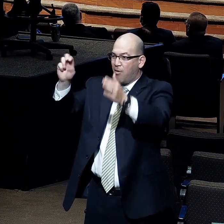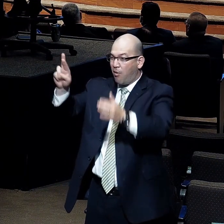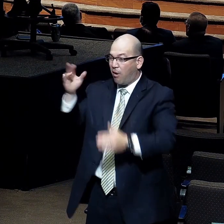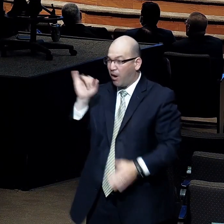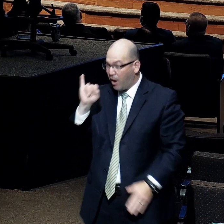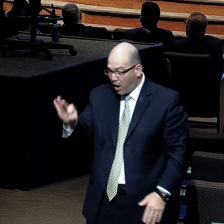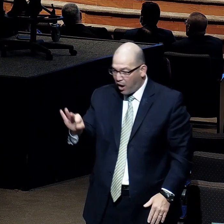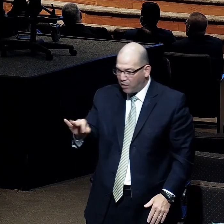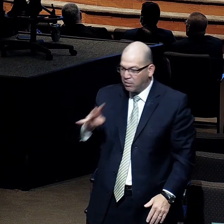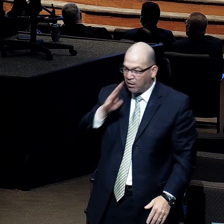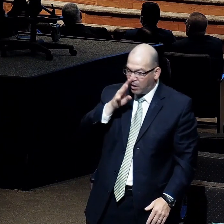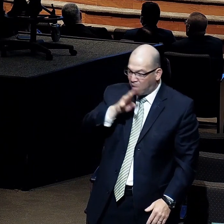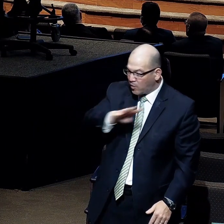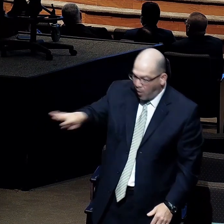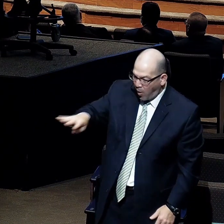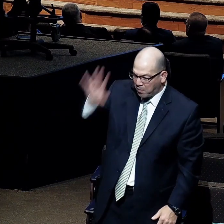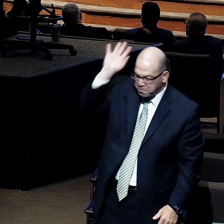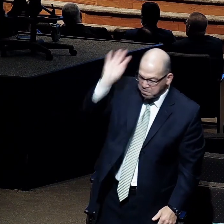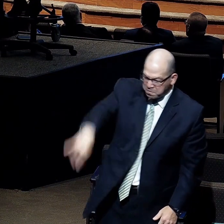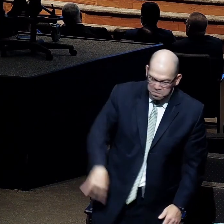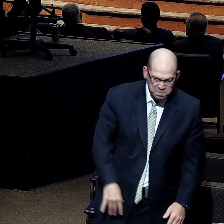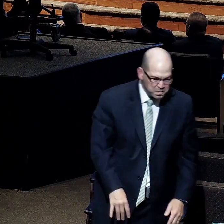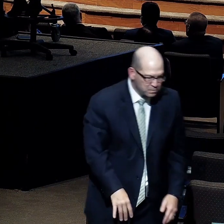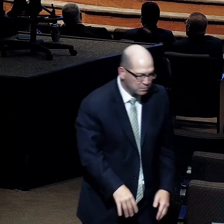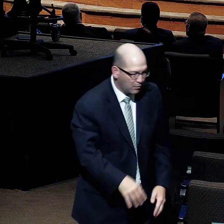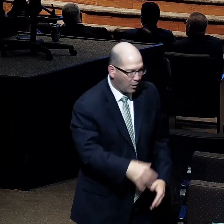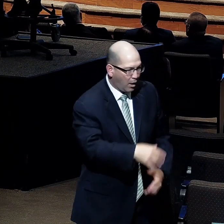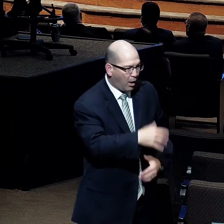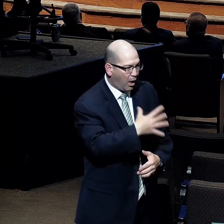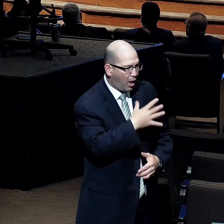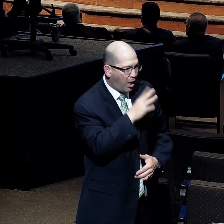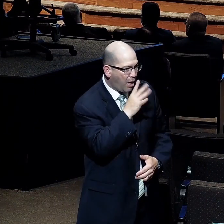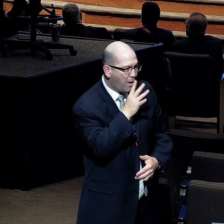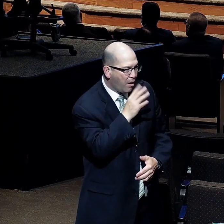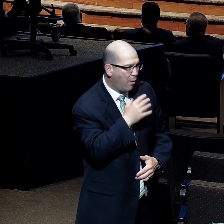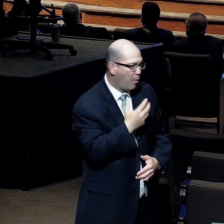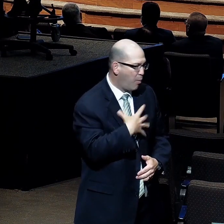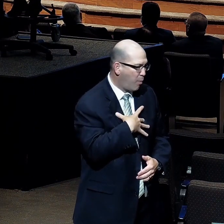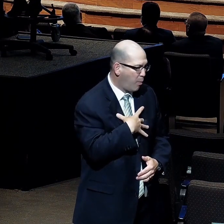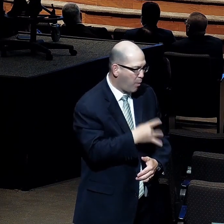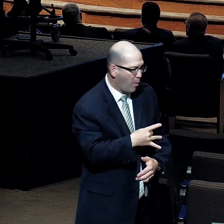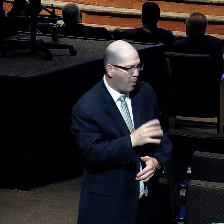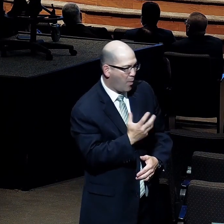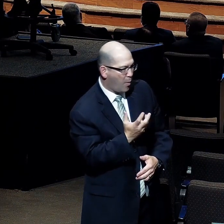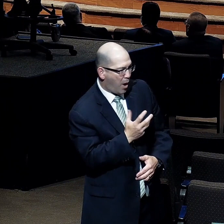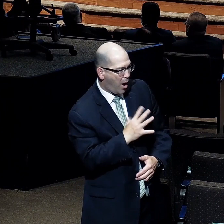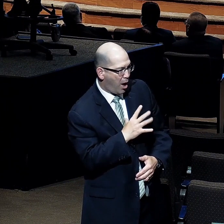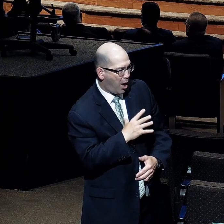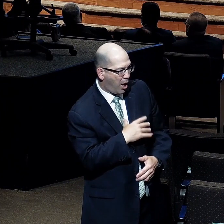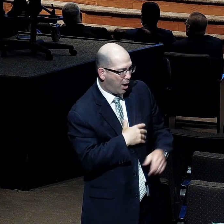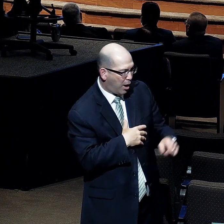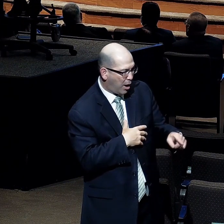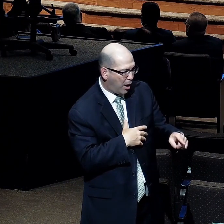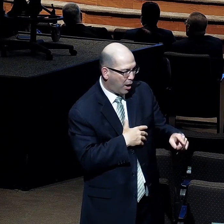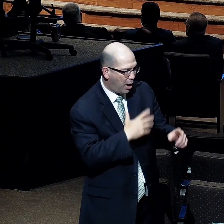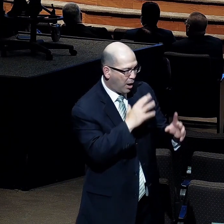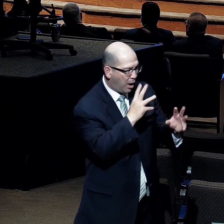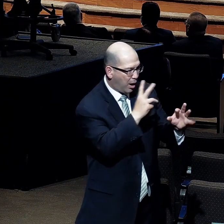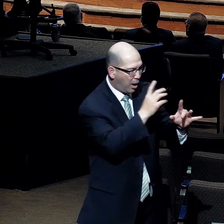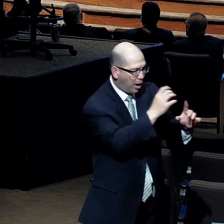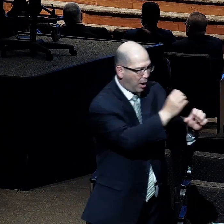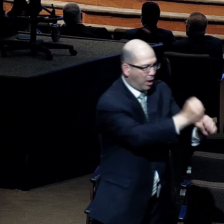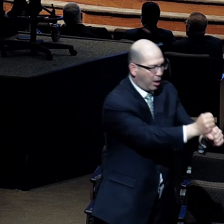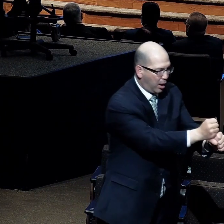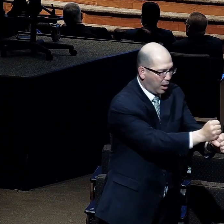wrong influences in your life, maybe you're telling wrong jokes with your coworkers, you're walking in a different way. And how foolish would it be for me to